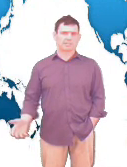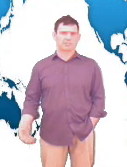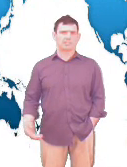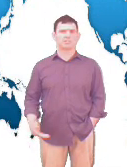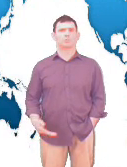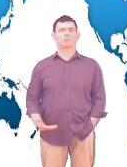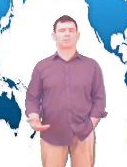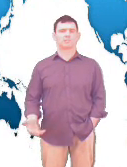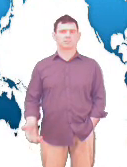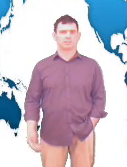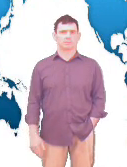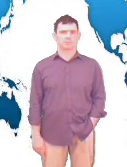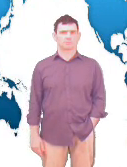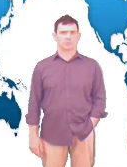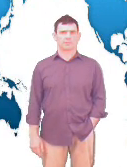Sabotaged anything you would like to do in some way?